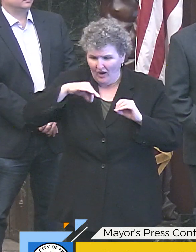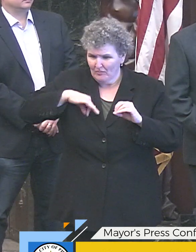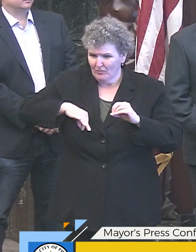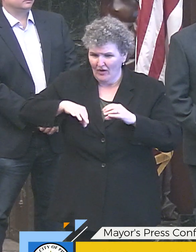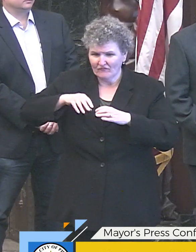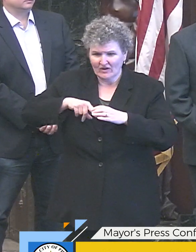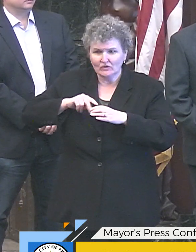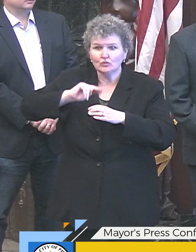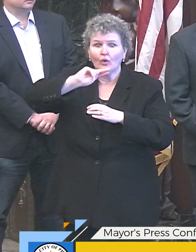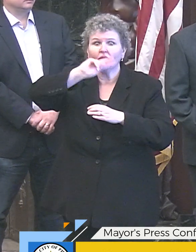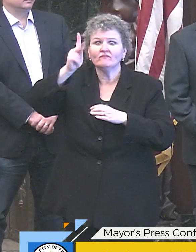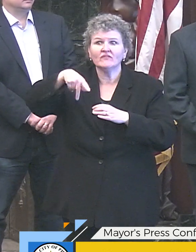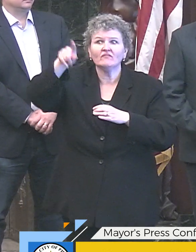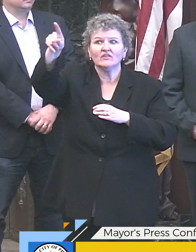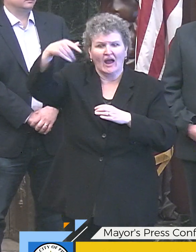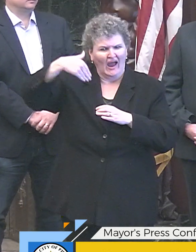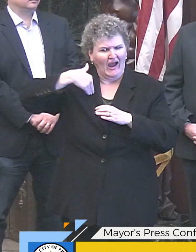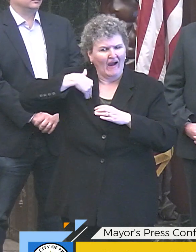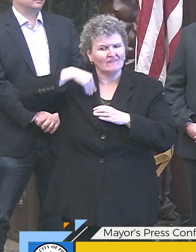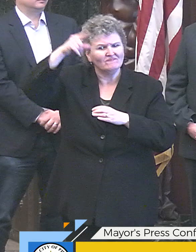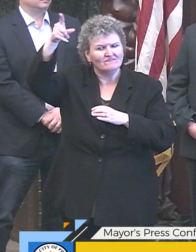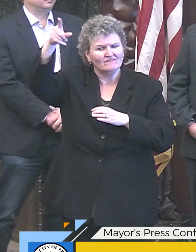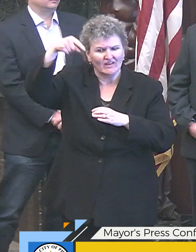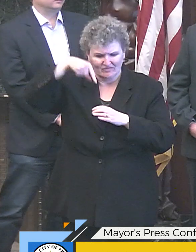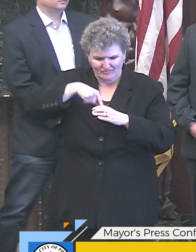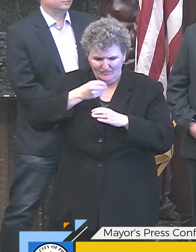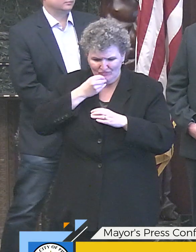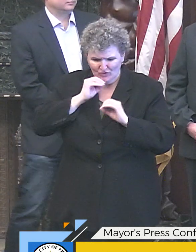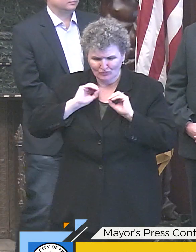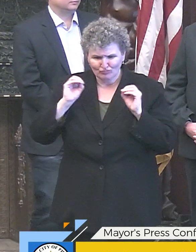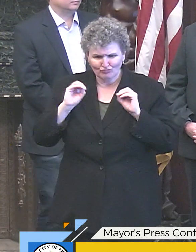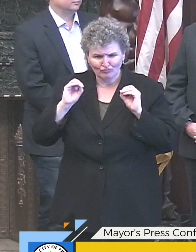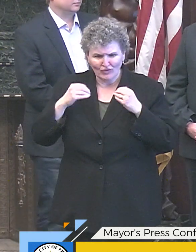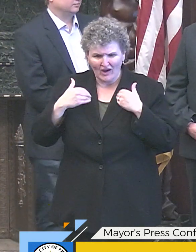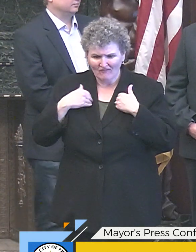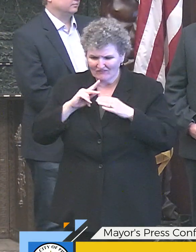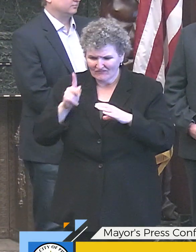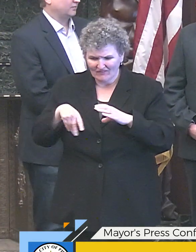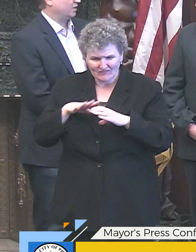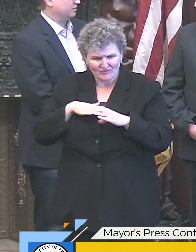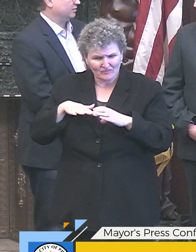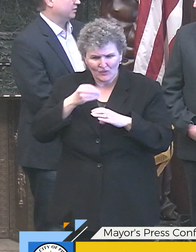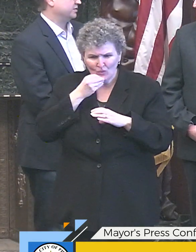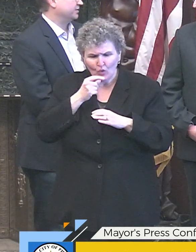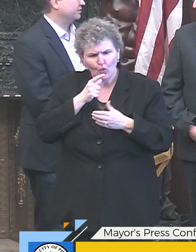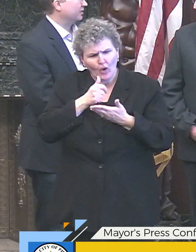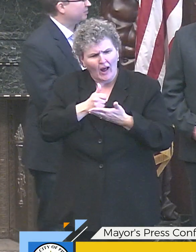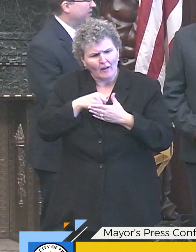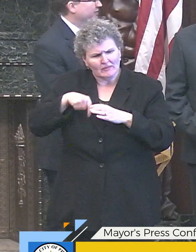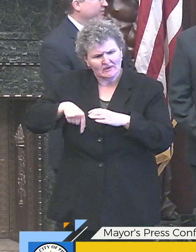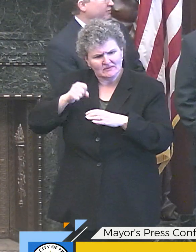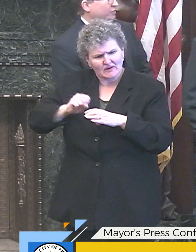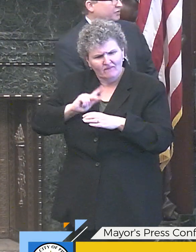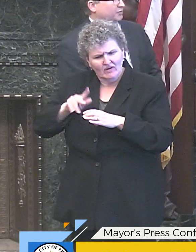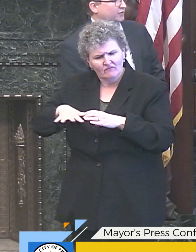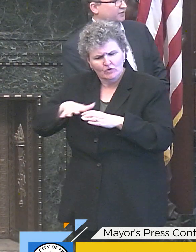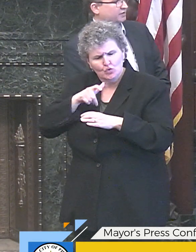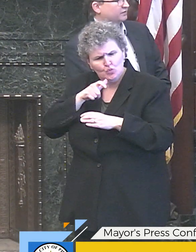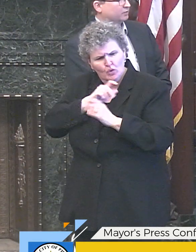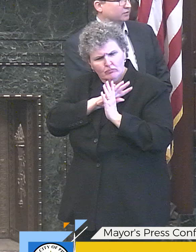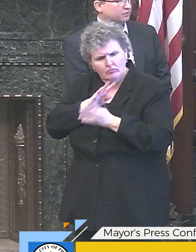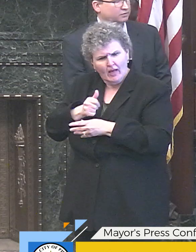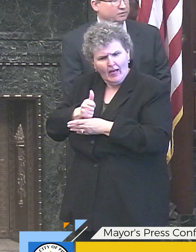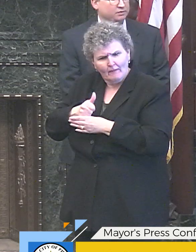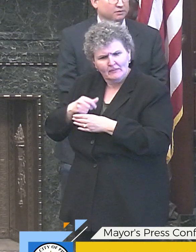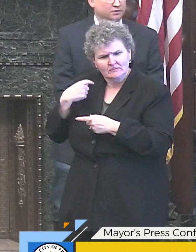distribution and access to food. What's being done, what can be done to help the people in South Philadelphia? Not specifically, I mean, that's what the food distribution sites